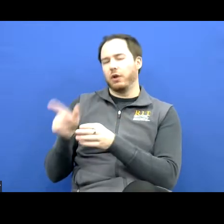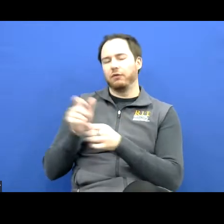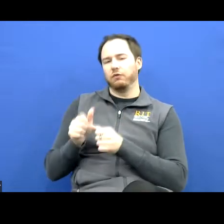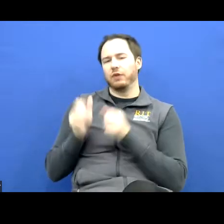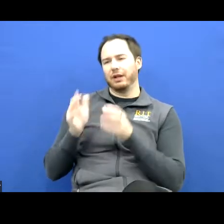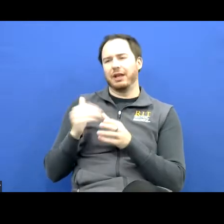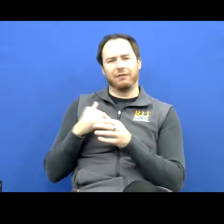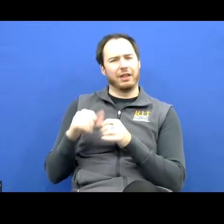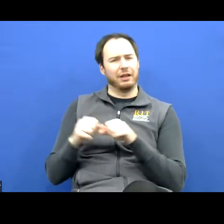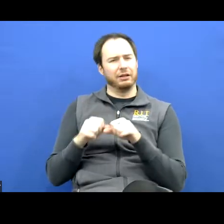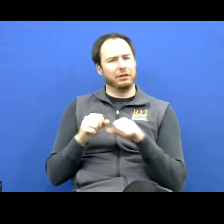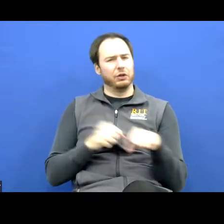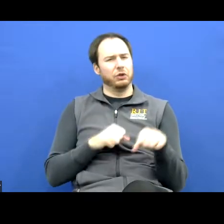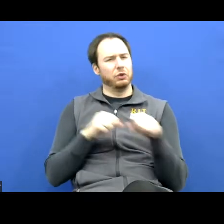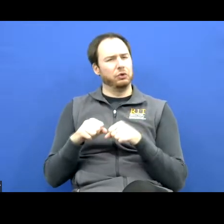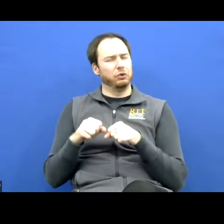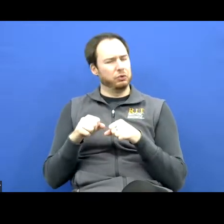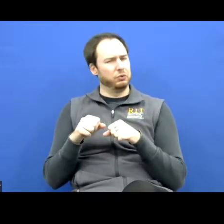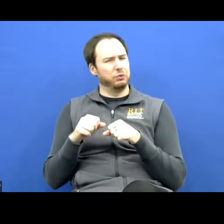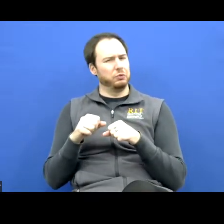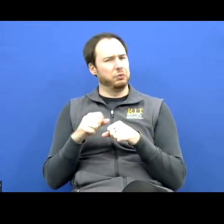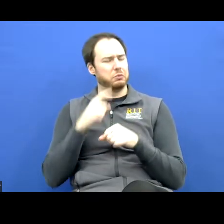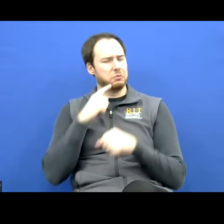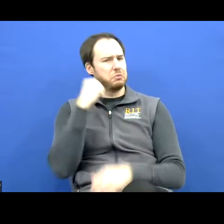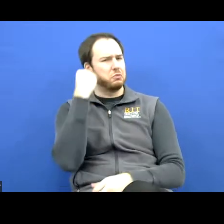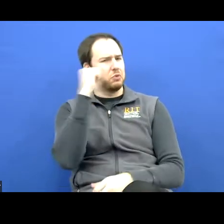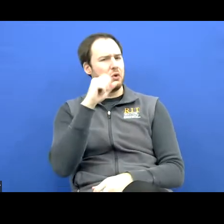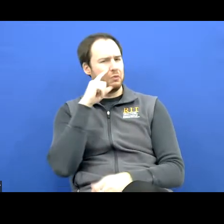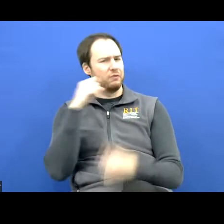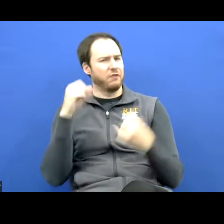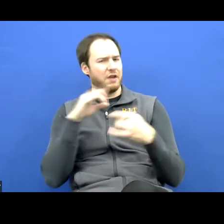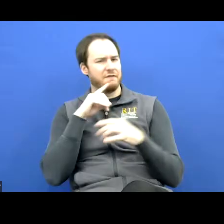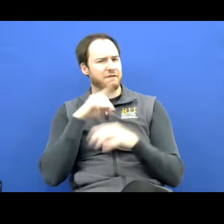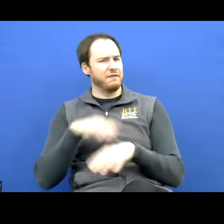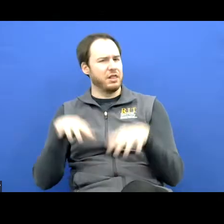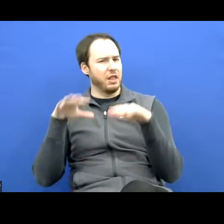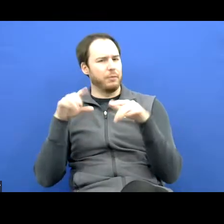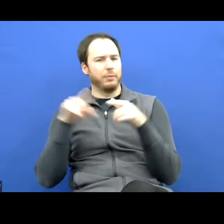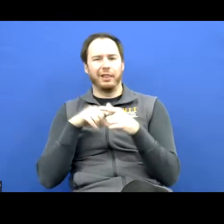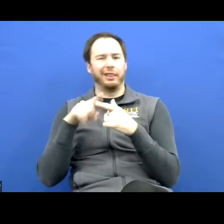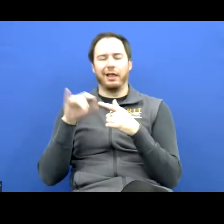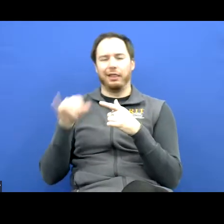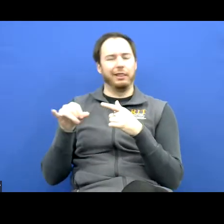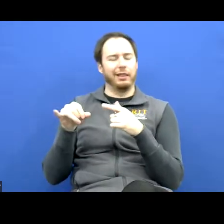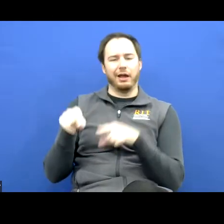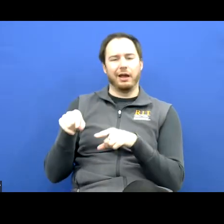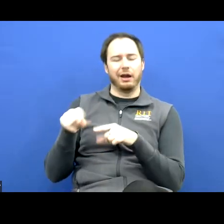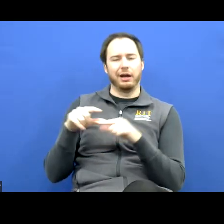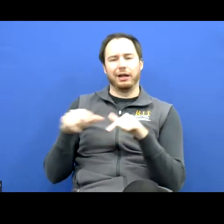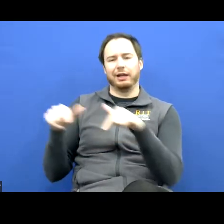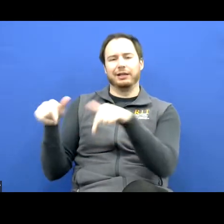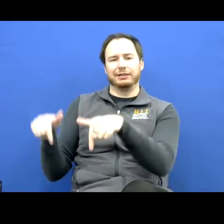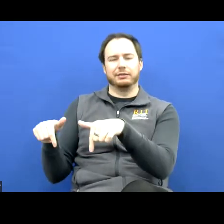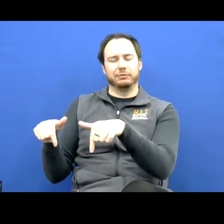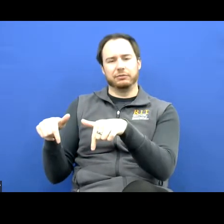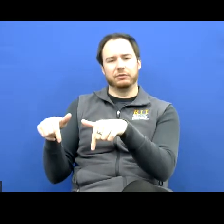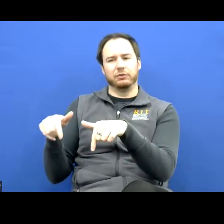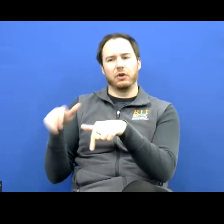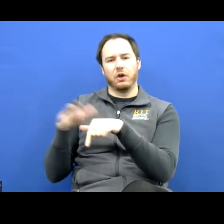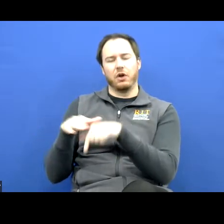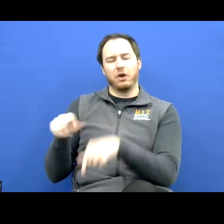trip to protest that are afraid of flooding, but then the easement would along either side of Red